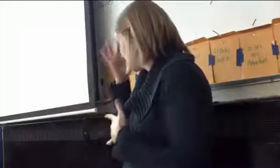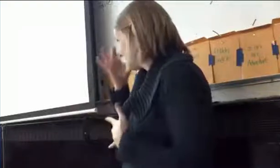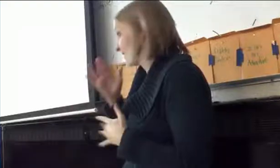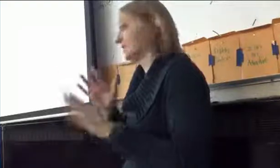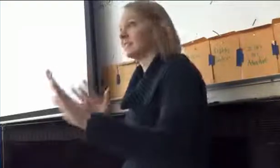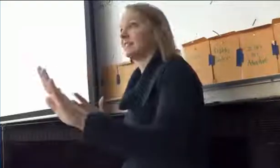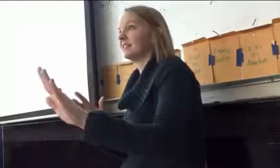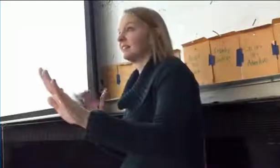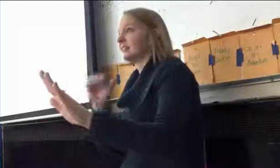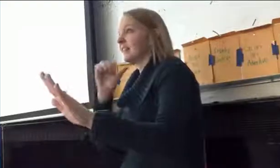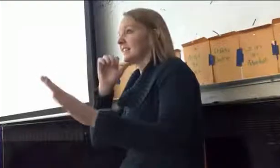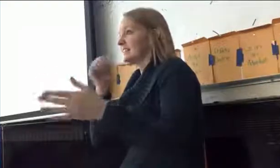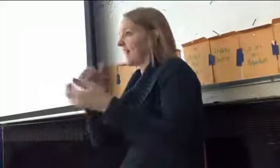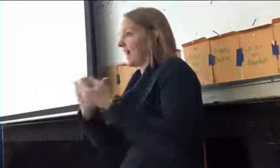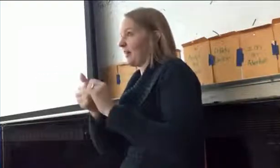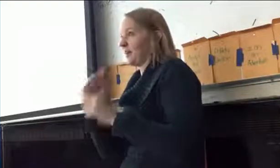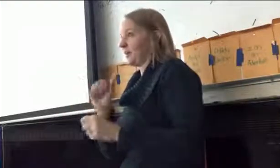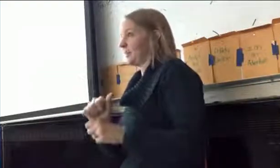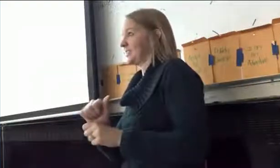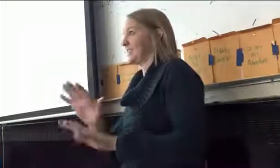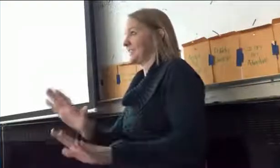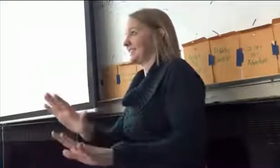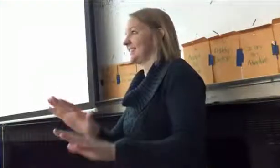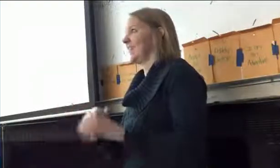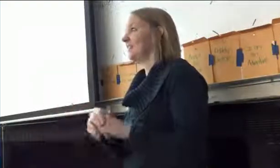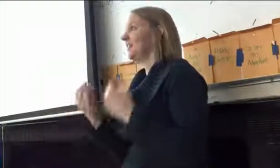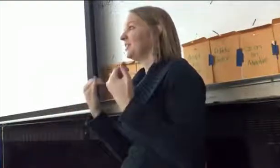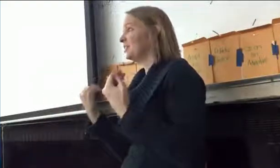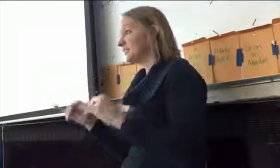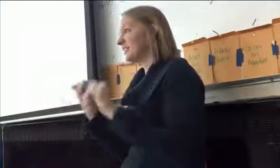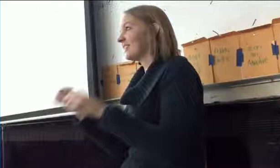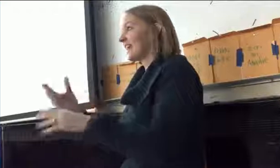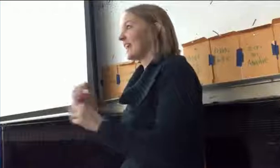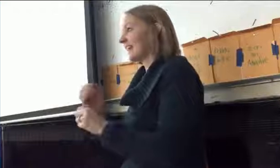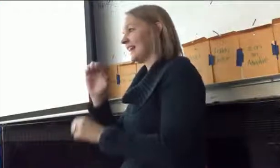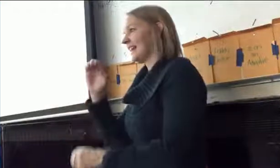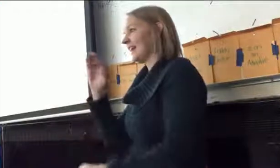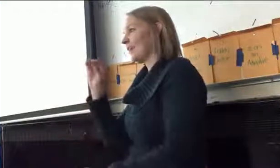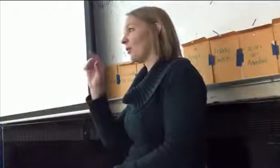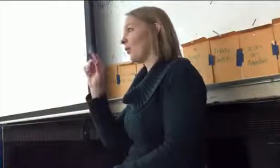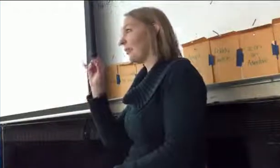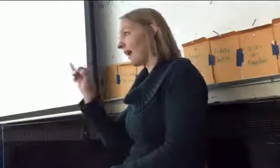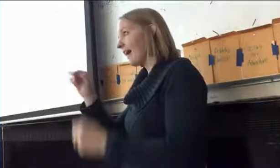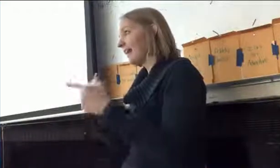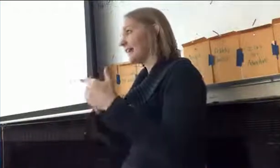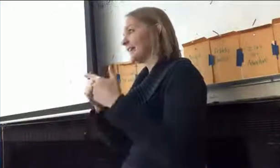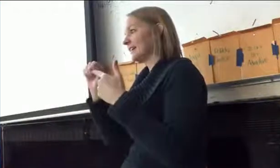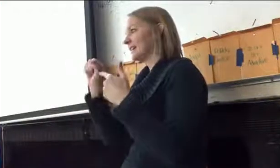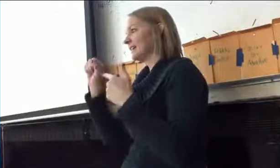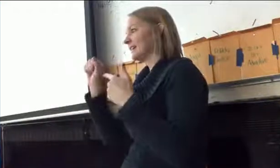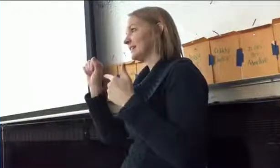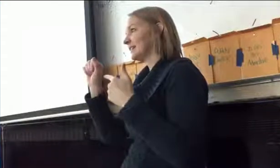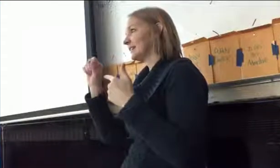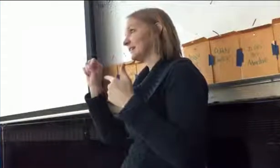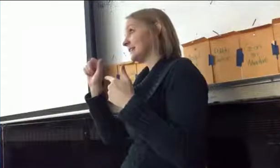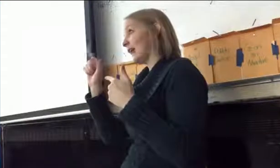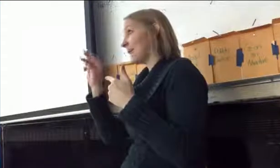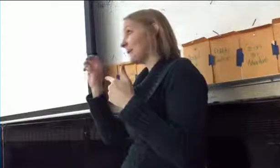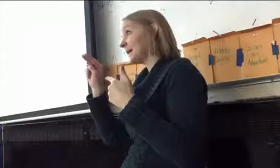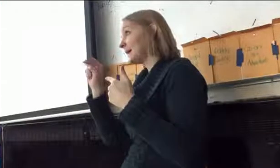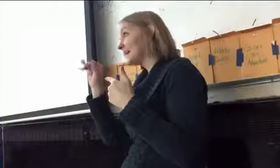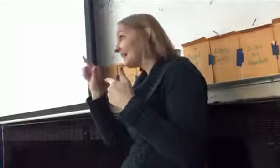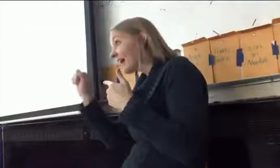not how that works. You can still get like E. coli, salmonella, all that stuff you can still get from cooked food.